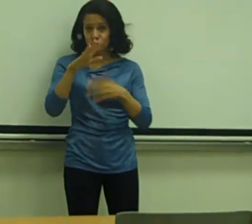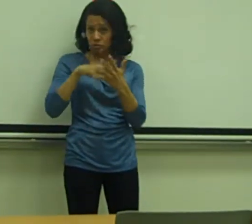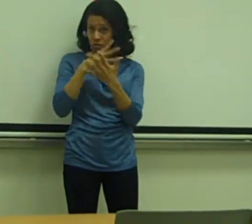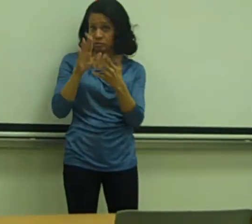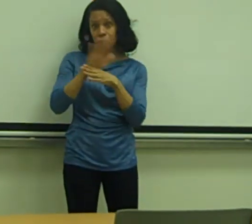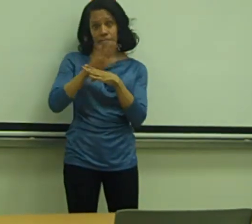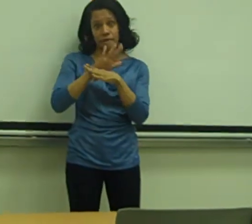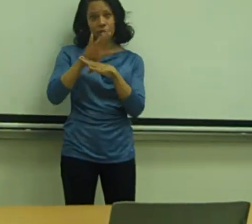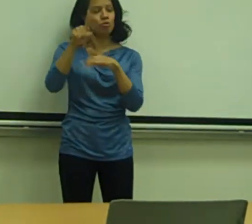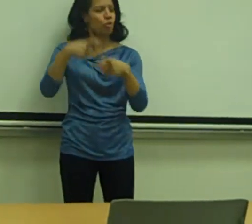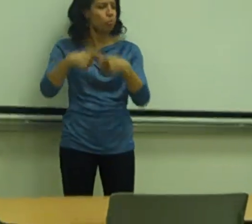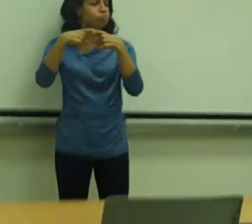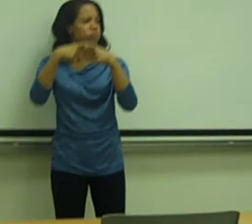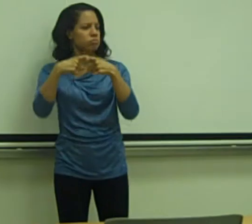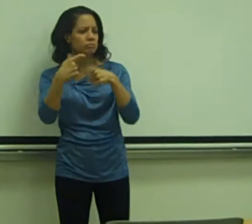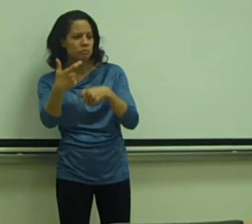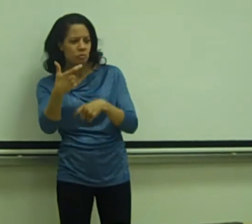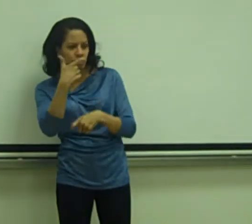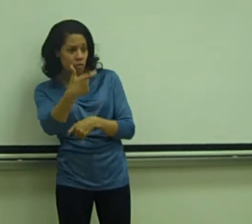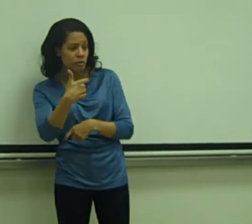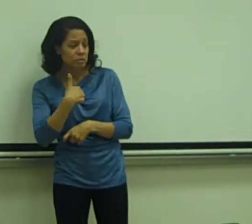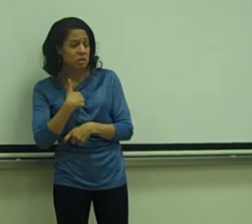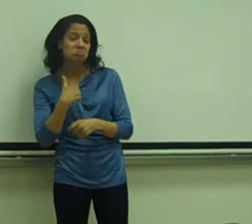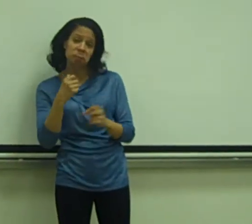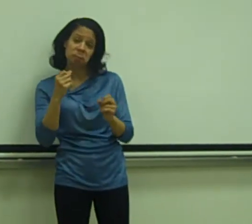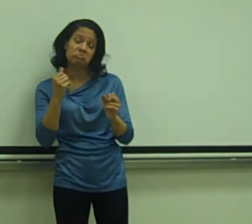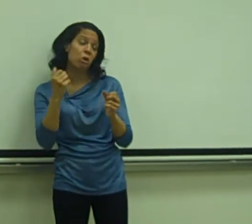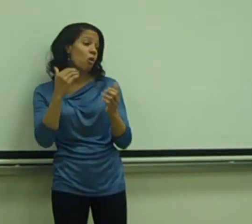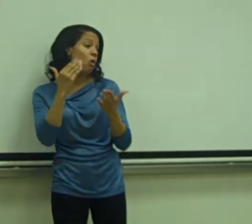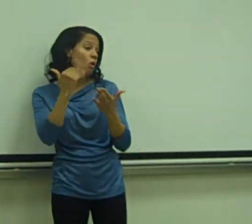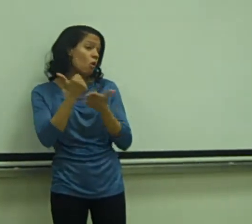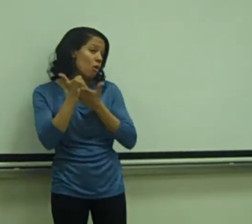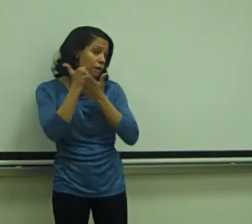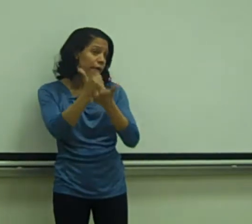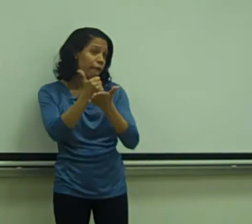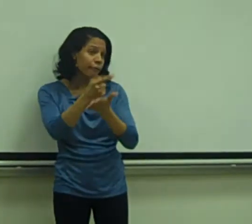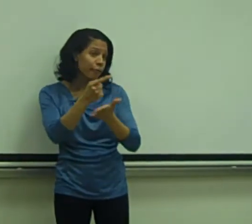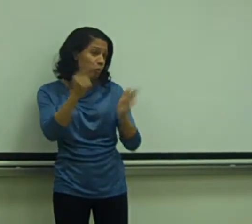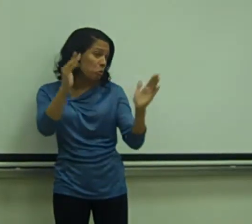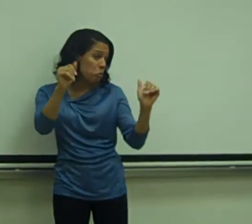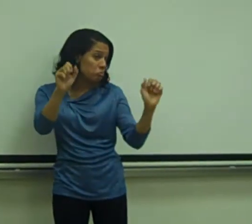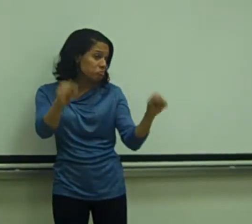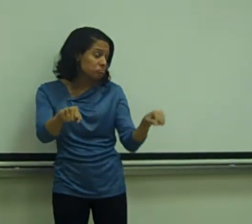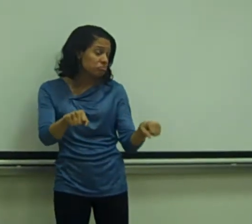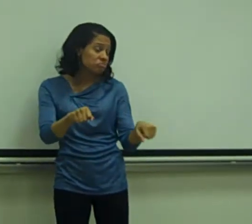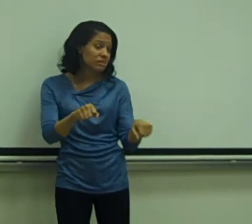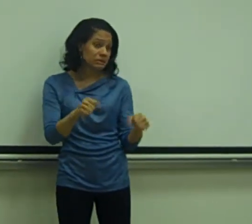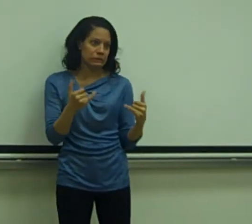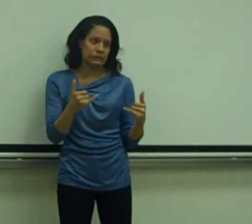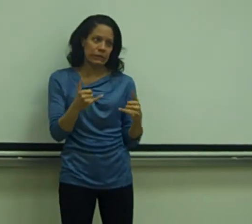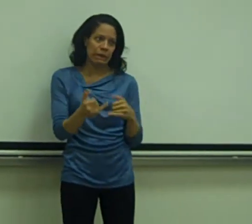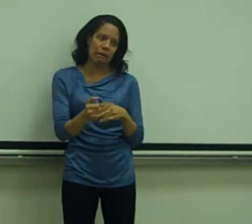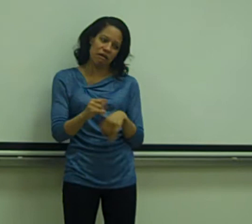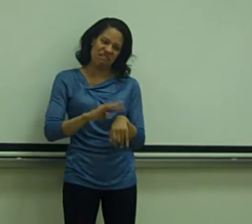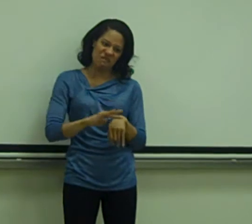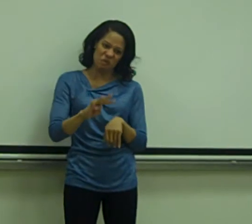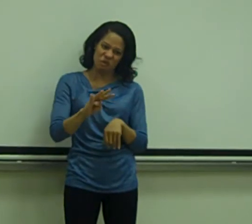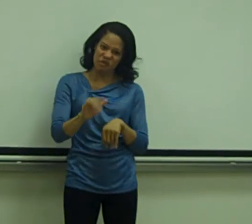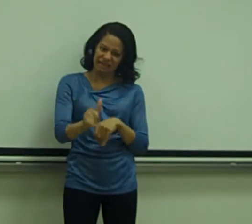I hope it helped you in a way. It is 4:10 in the morning, so I gotta get going to bed pretty soon.